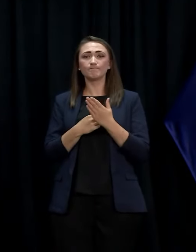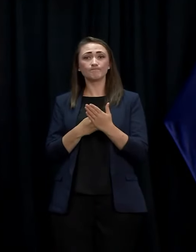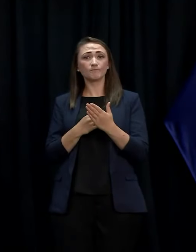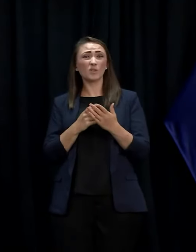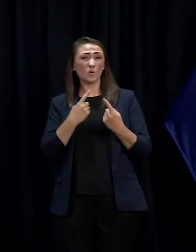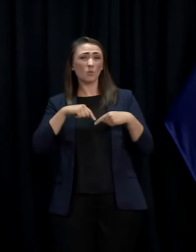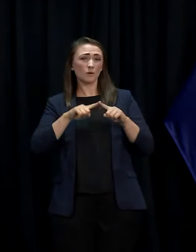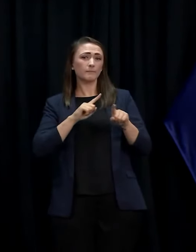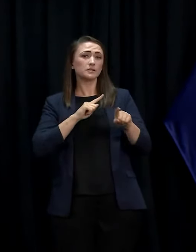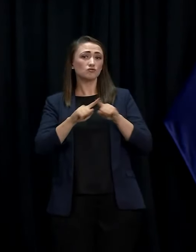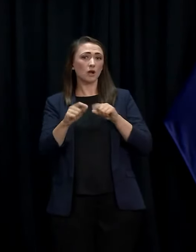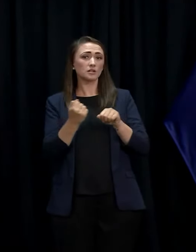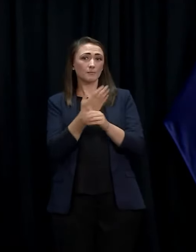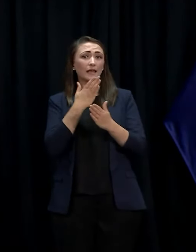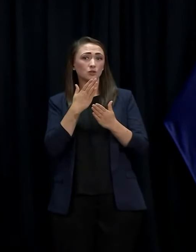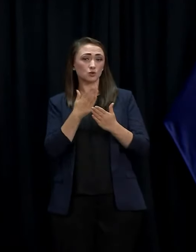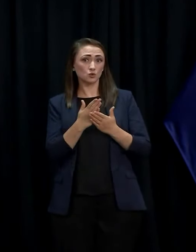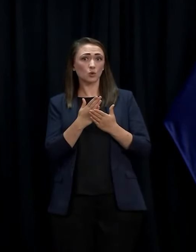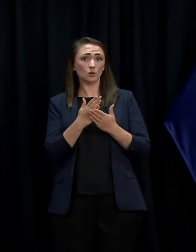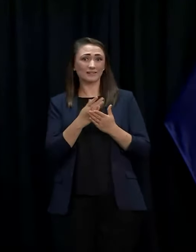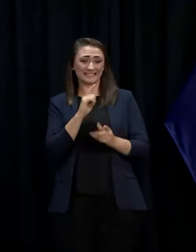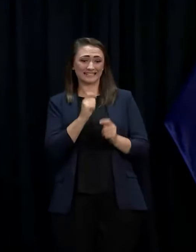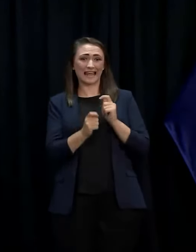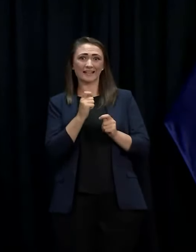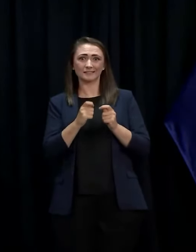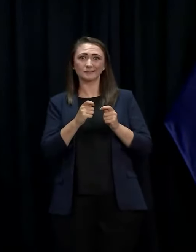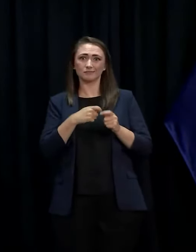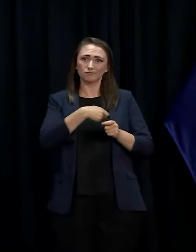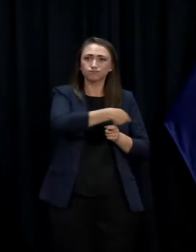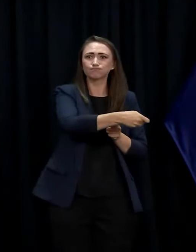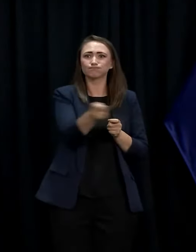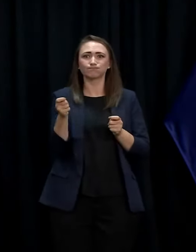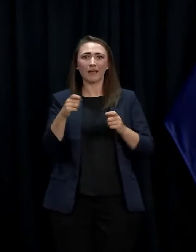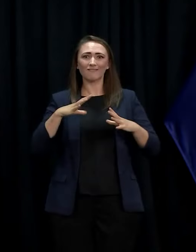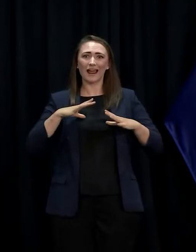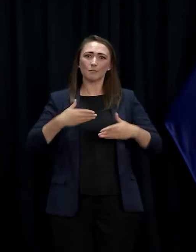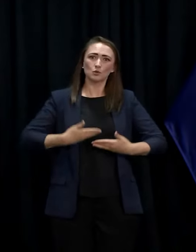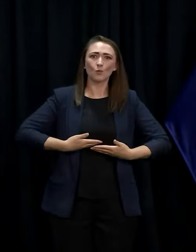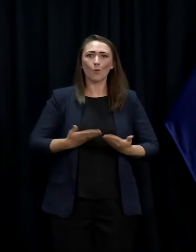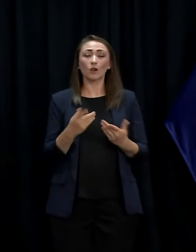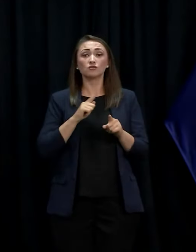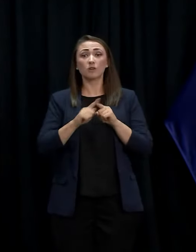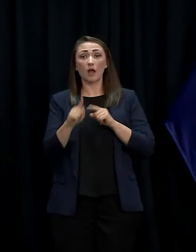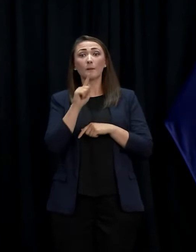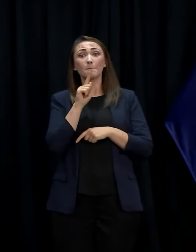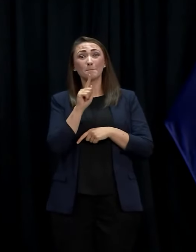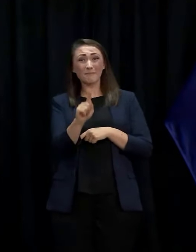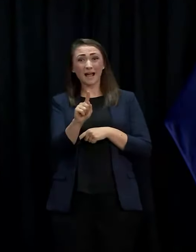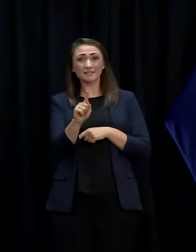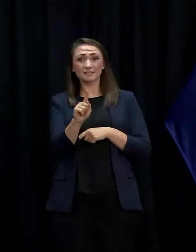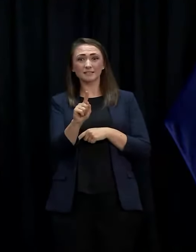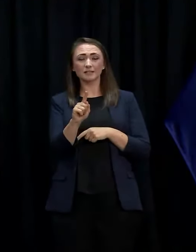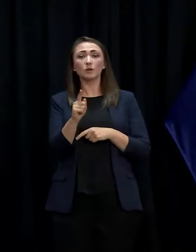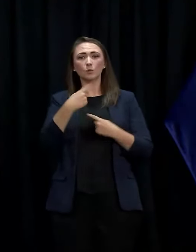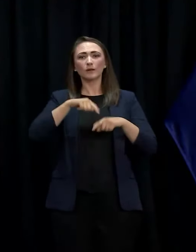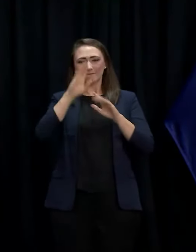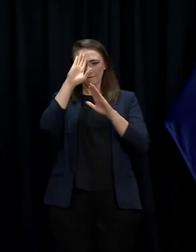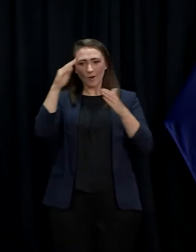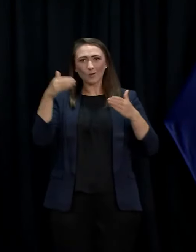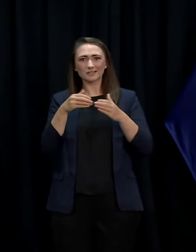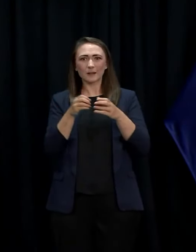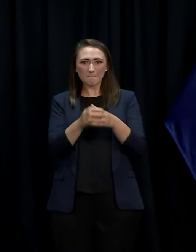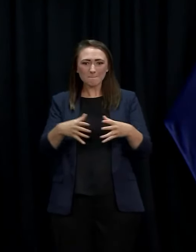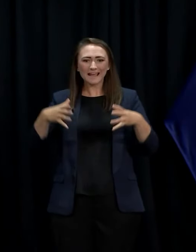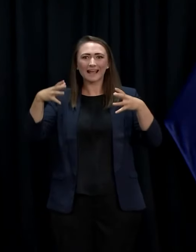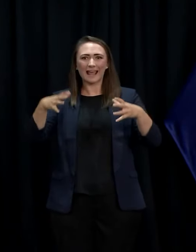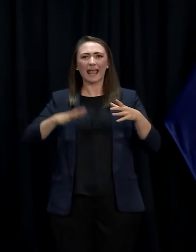widely available as possible, and of course, over time, as you get to bigger groups, you can then start to focus in on those smaller areas